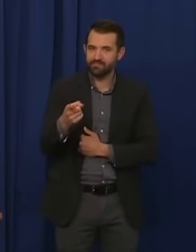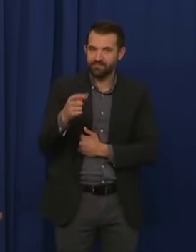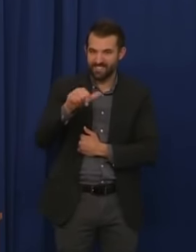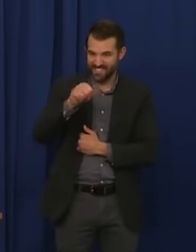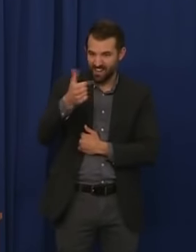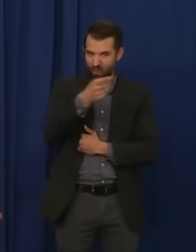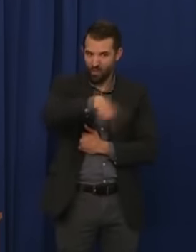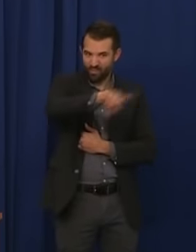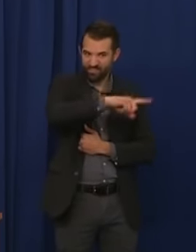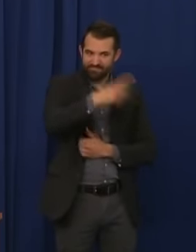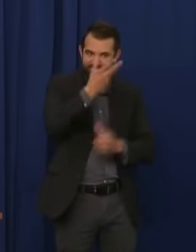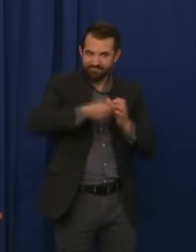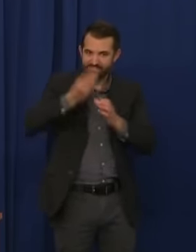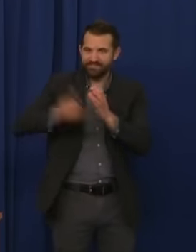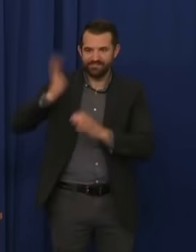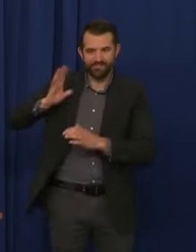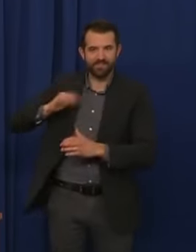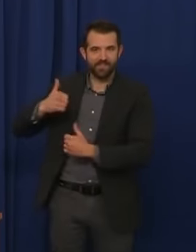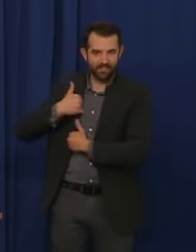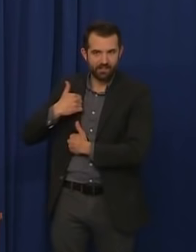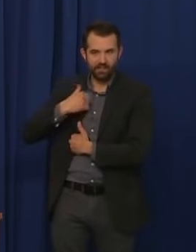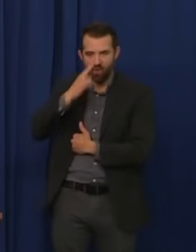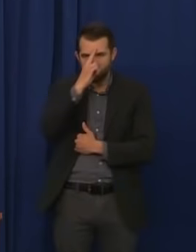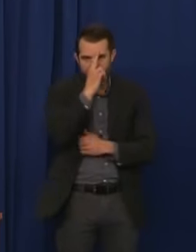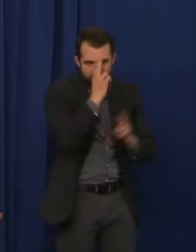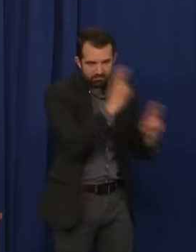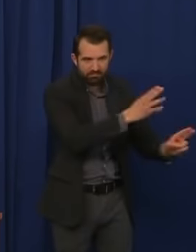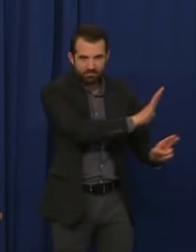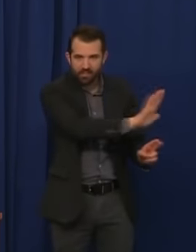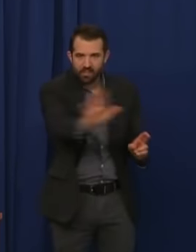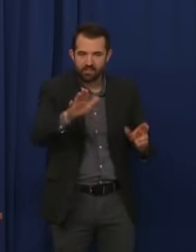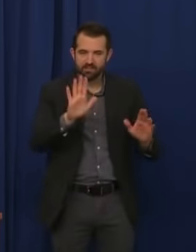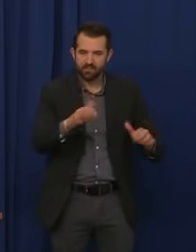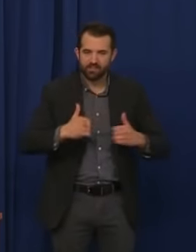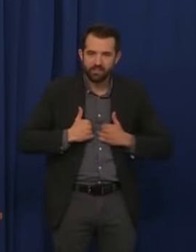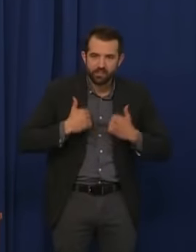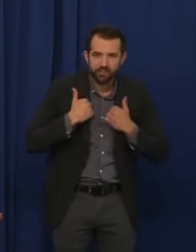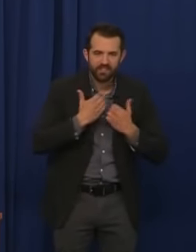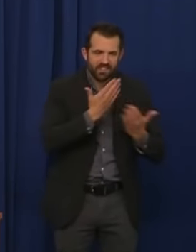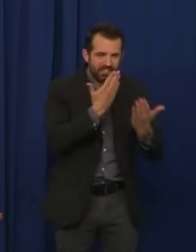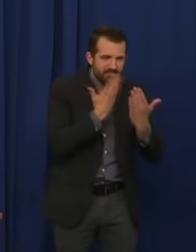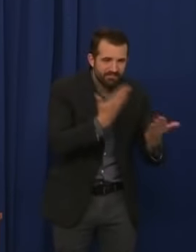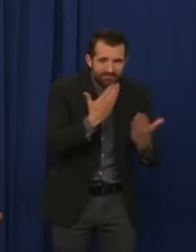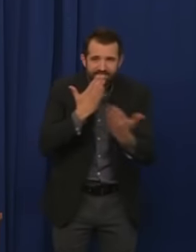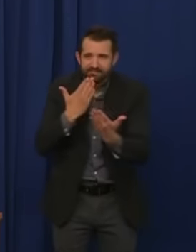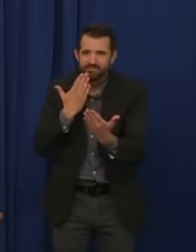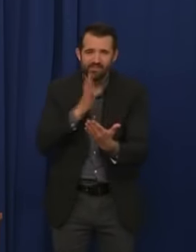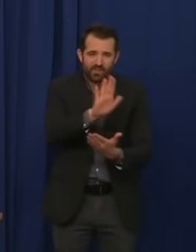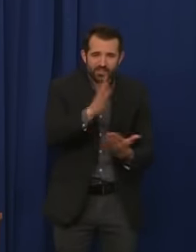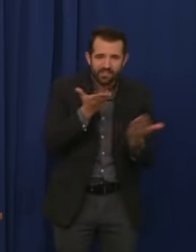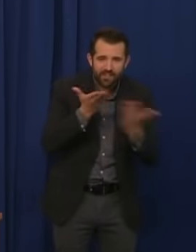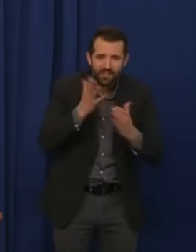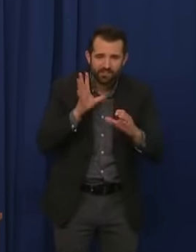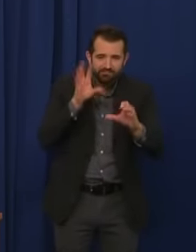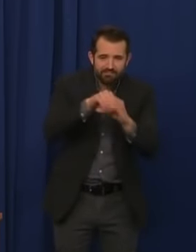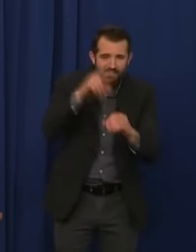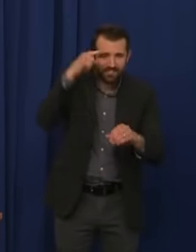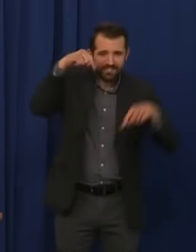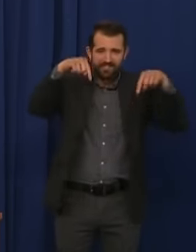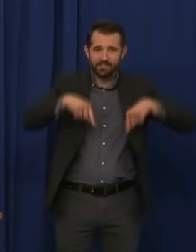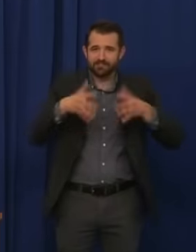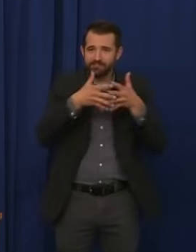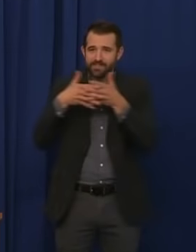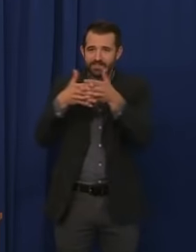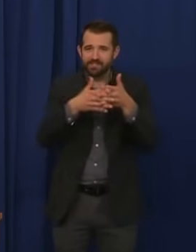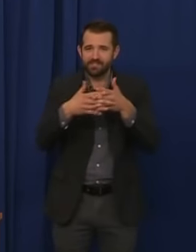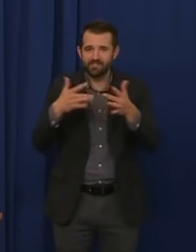It is to honor their lives, and out of gratitude for their service, and out of concern for the health and safety of